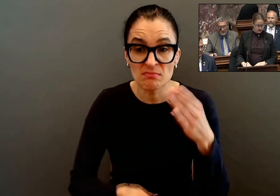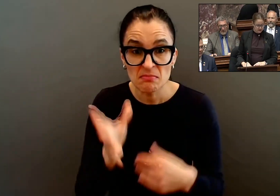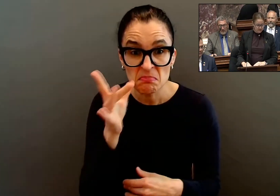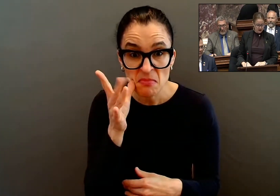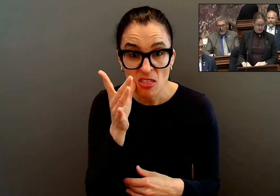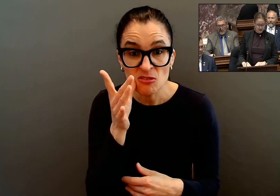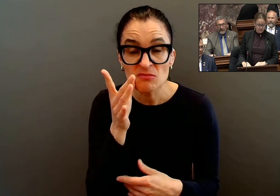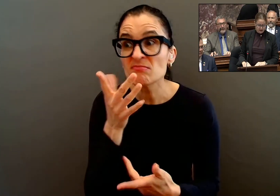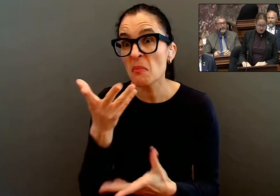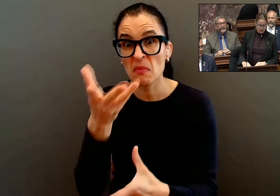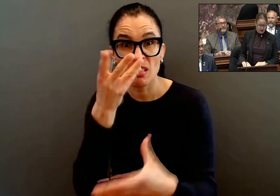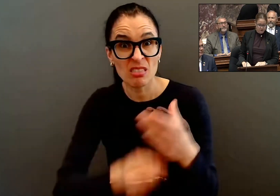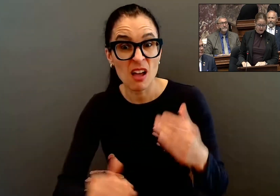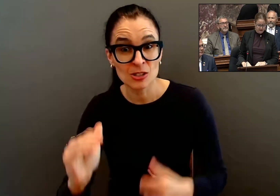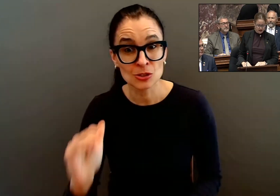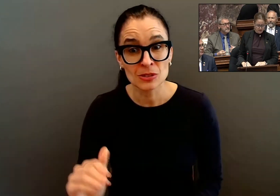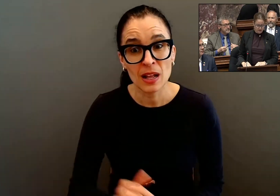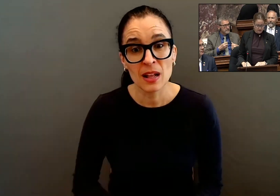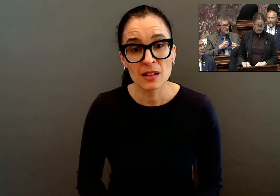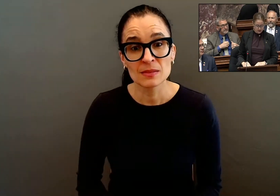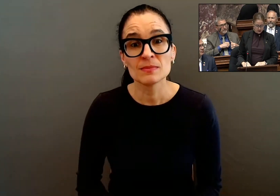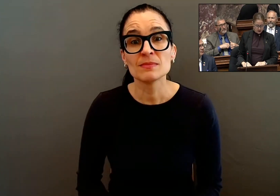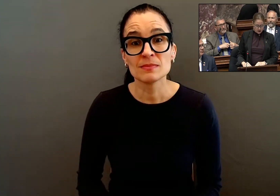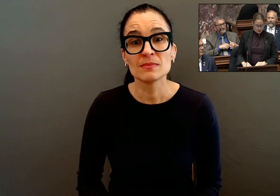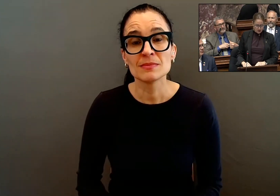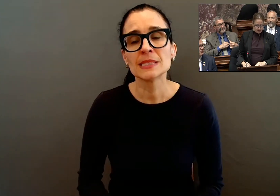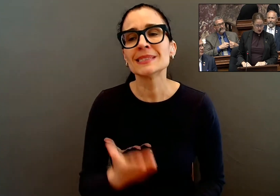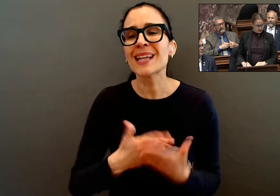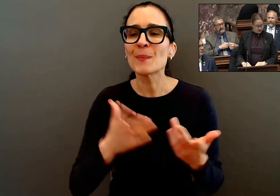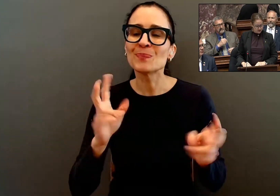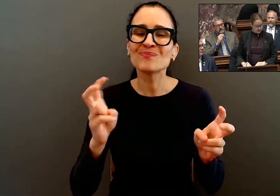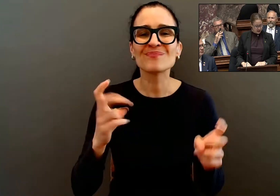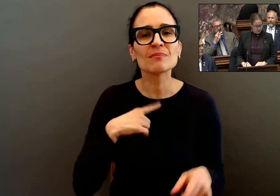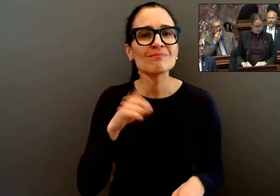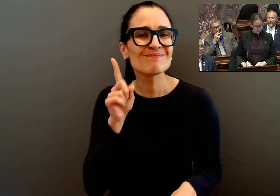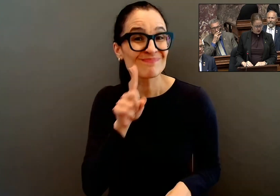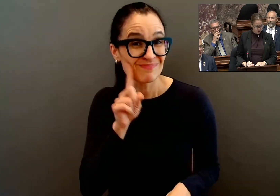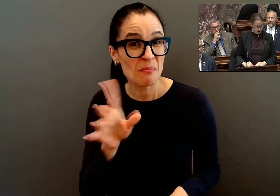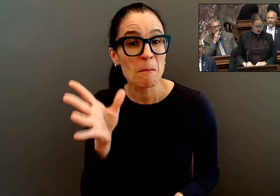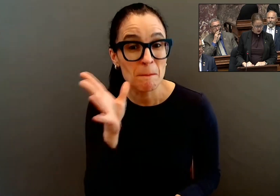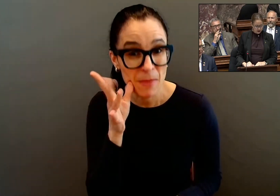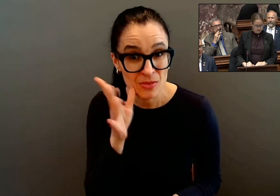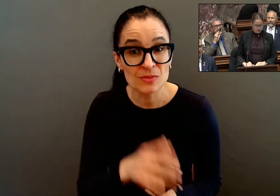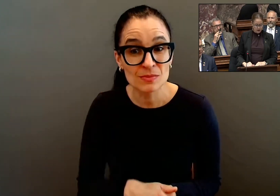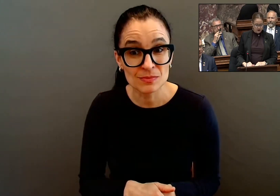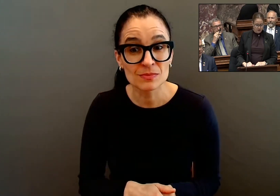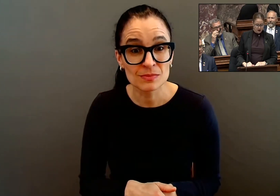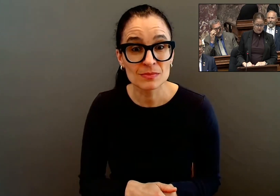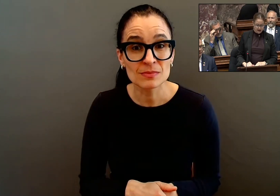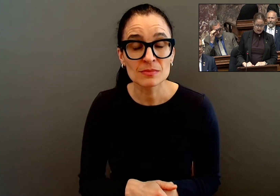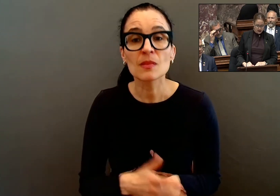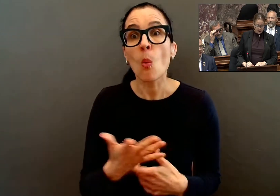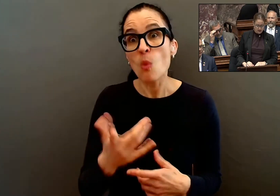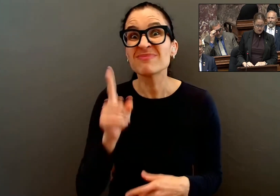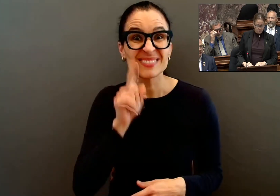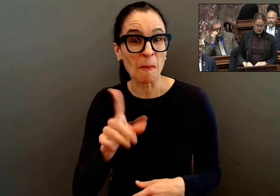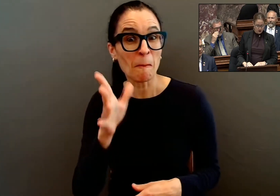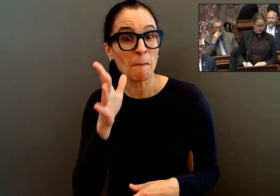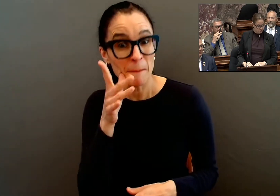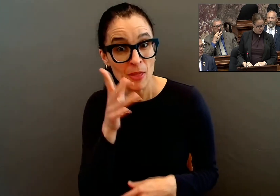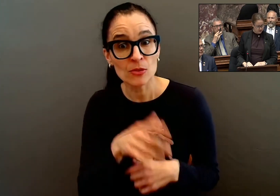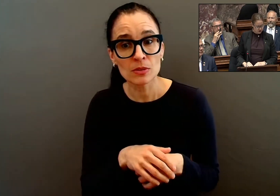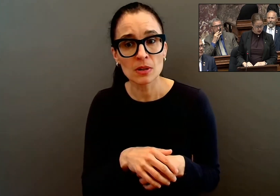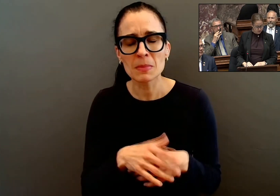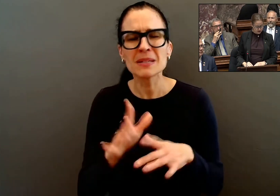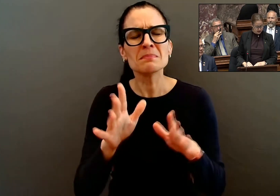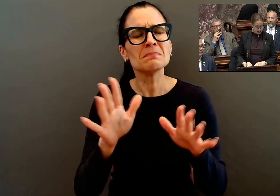some of us have the immense pleasure of being stepmothers. But regardless of the type of mother you are, if you are a mother of any kind, we honor